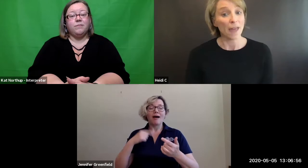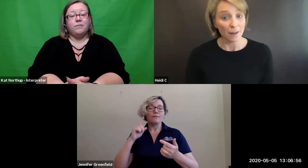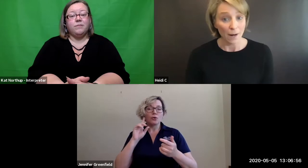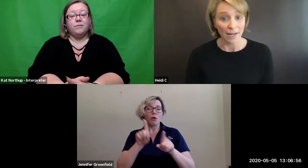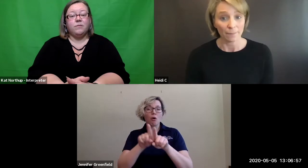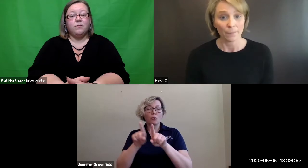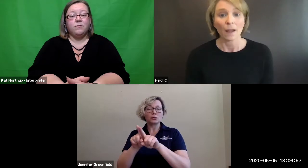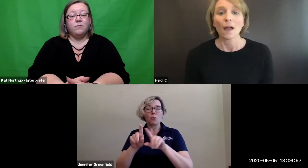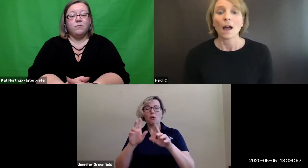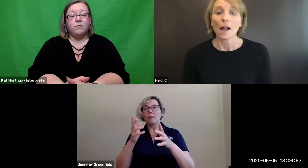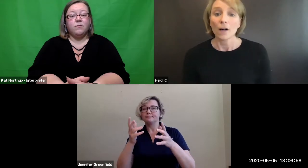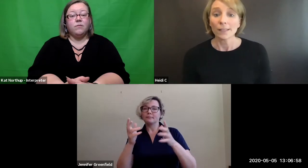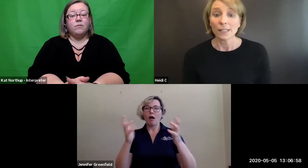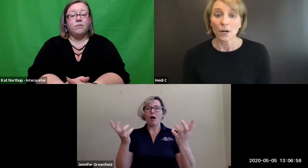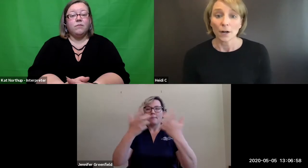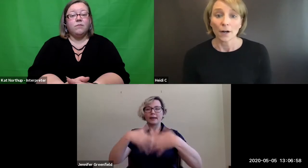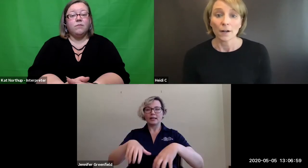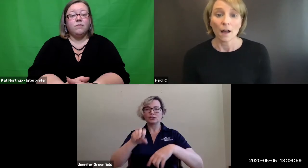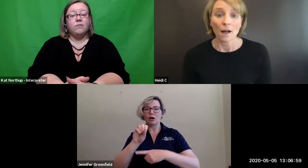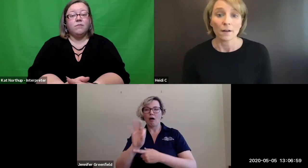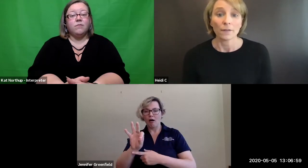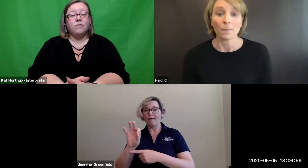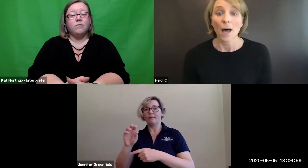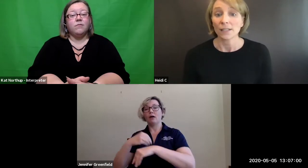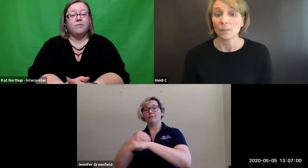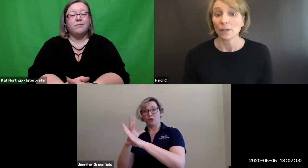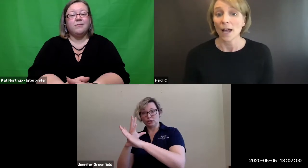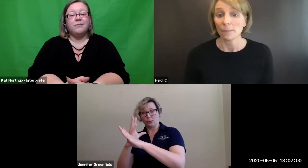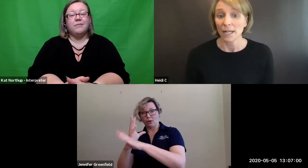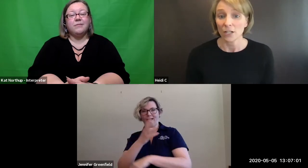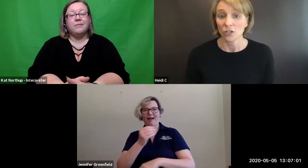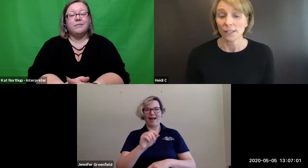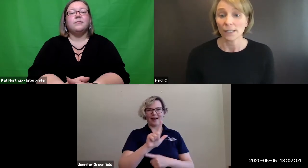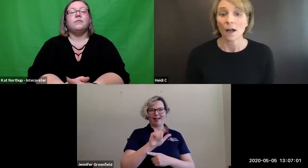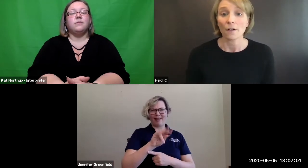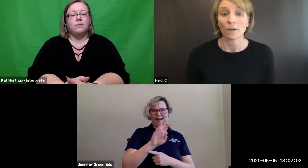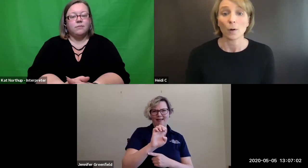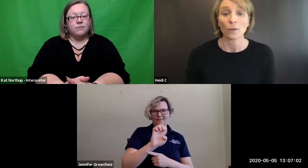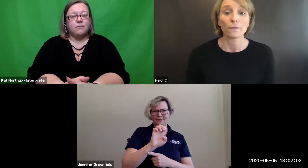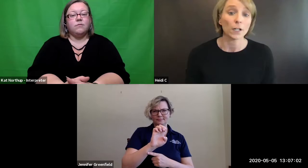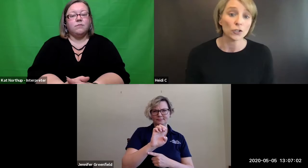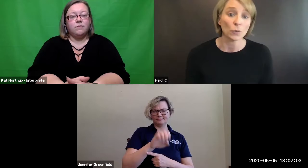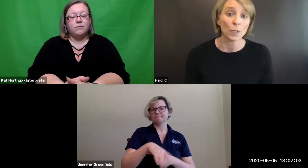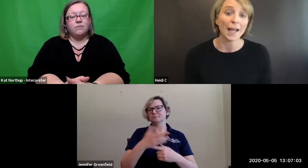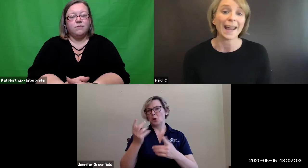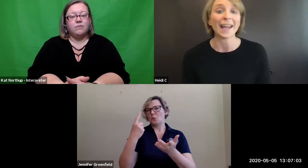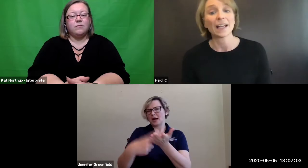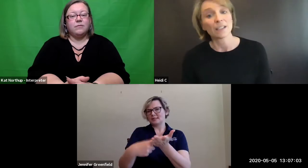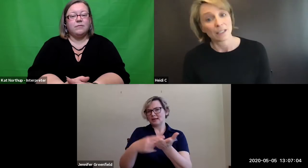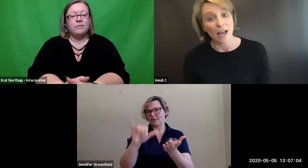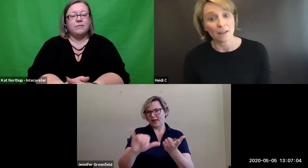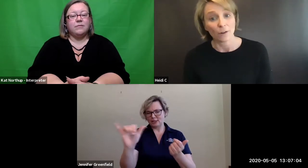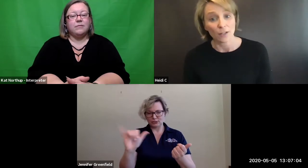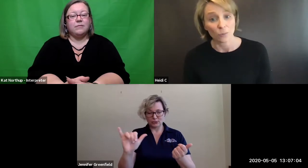diploma that way. I've also heard of possible combinations of both virtual